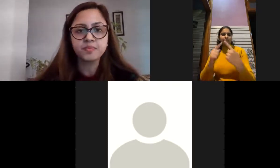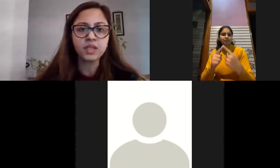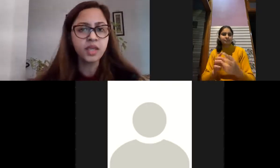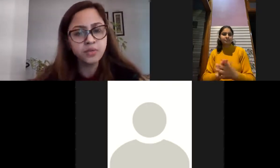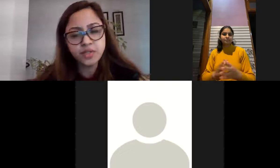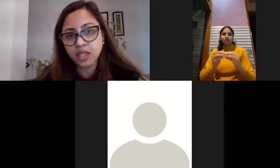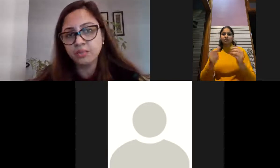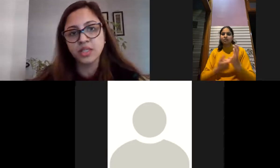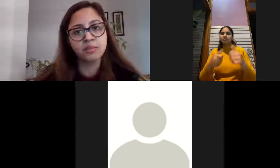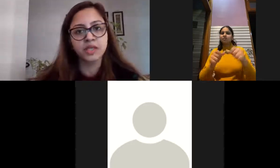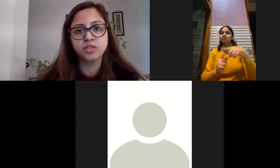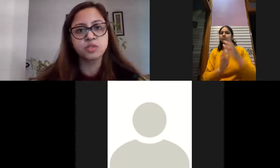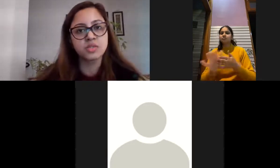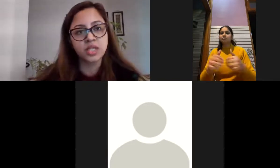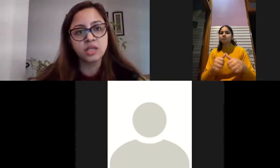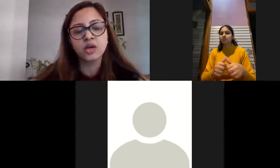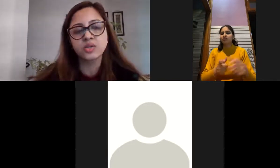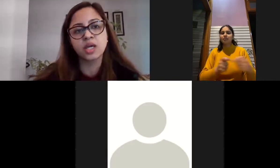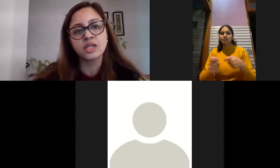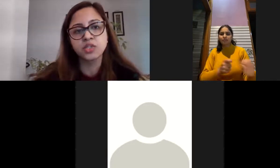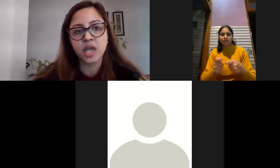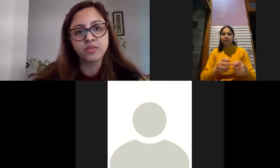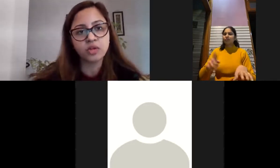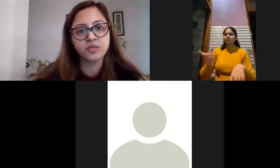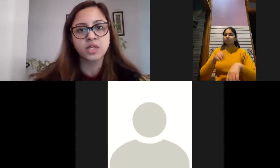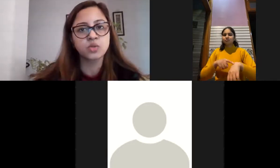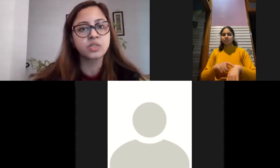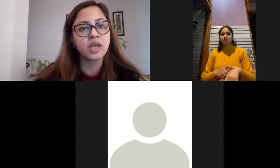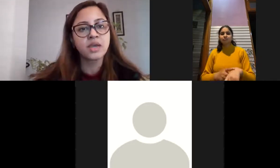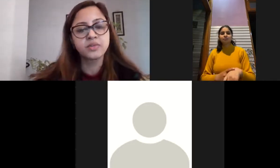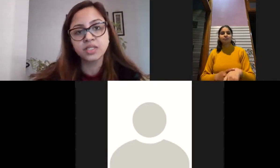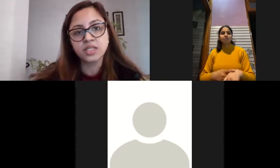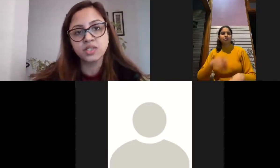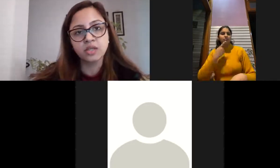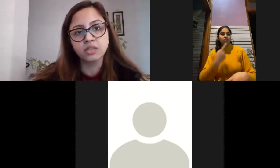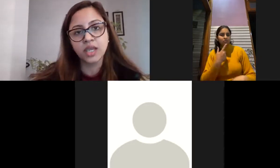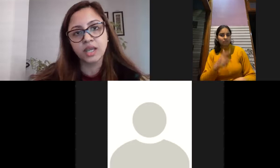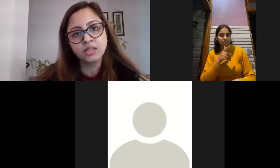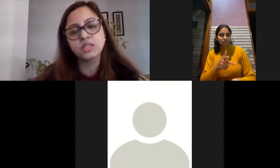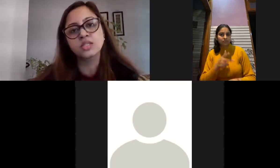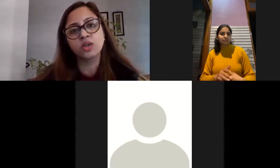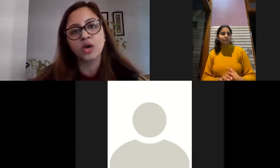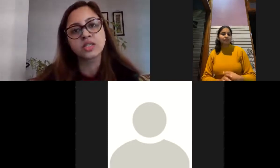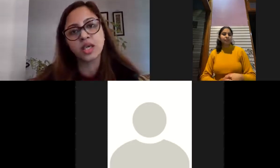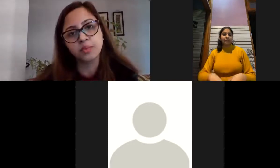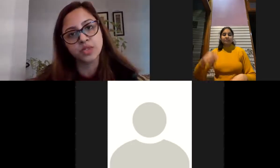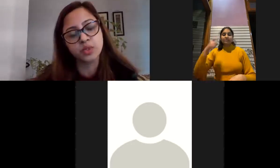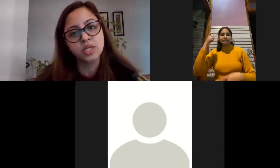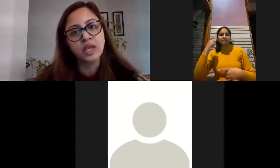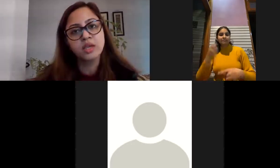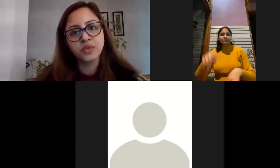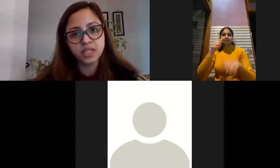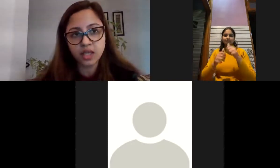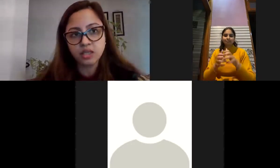Bertha. Every time Bertha manages to sneak out and unleash havoc, we are told Grace's drunken carelessness caused the